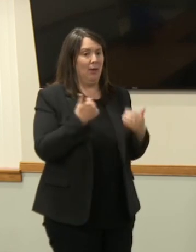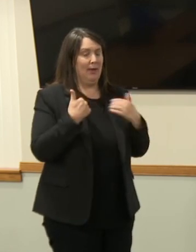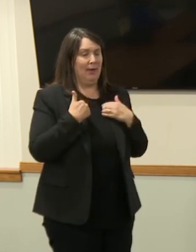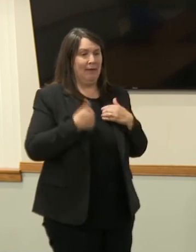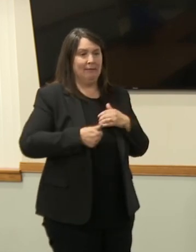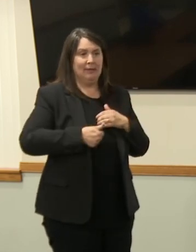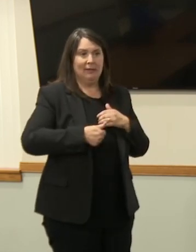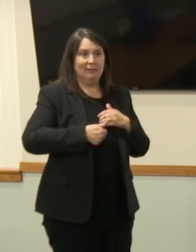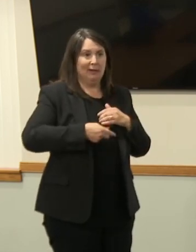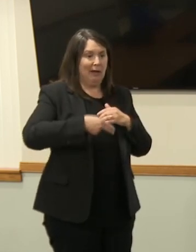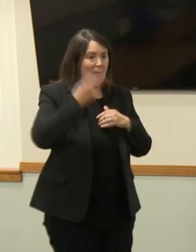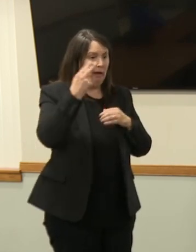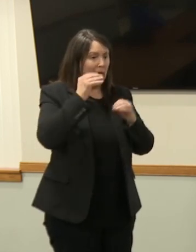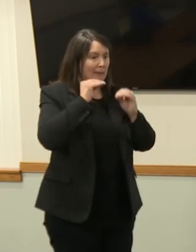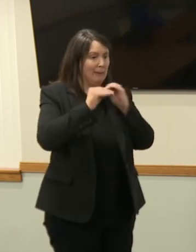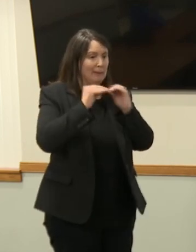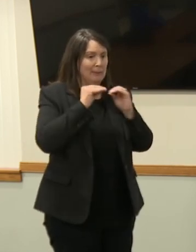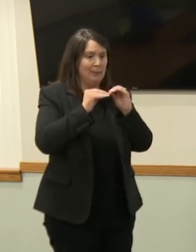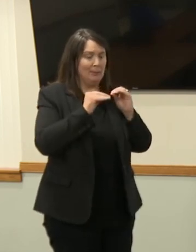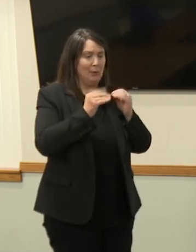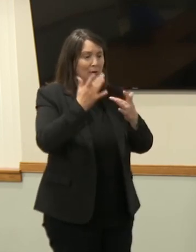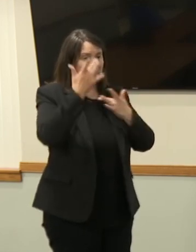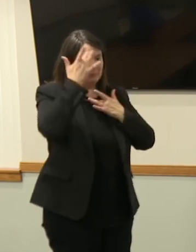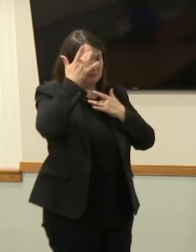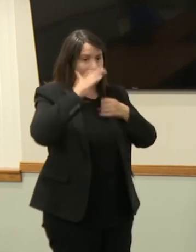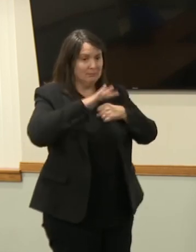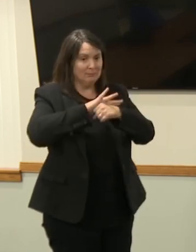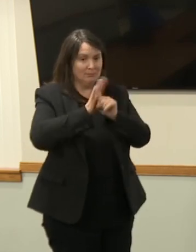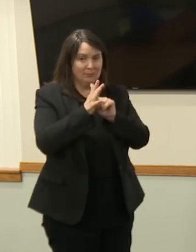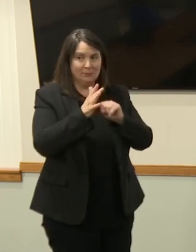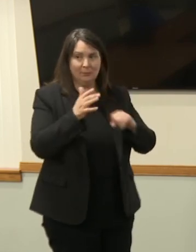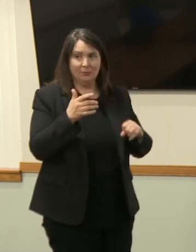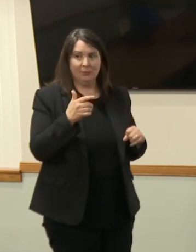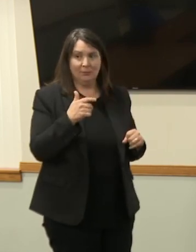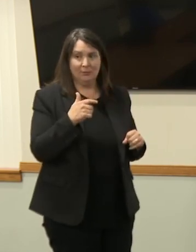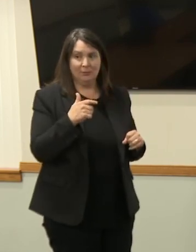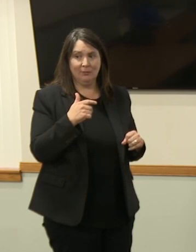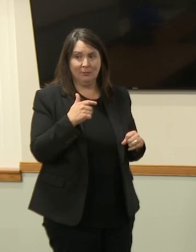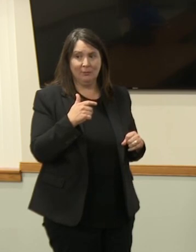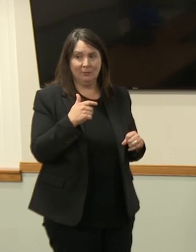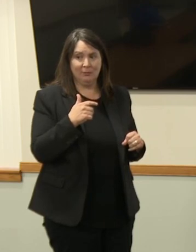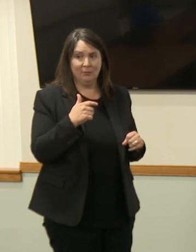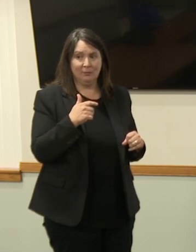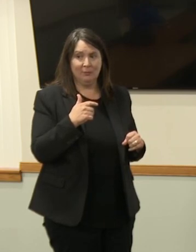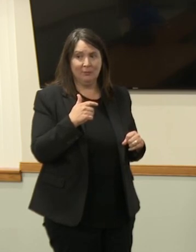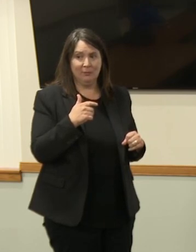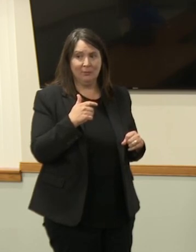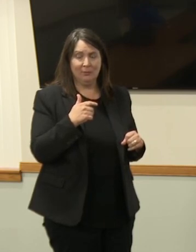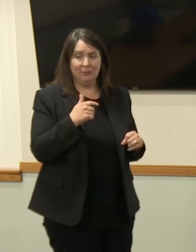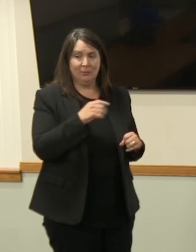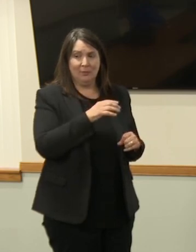that we have hit the highest number of people in one of the 4